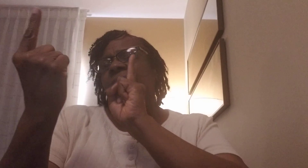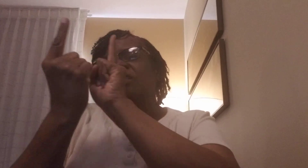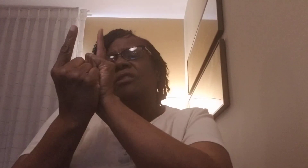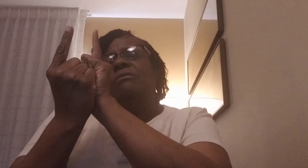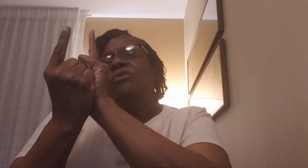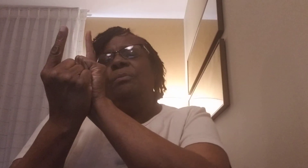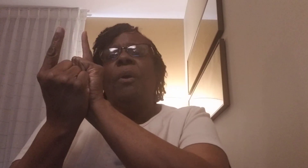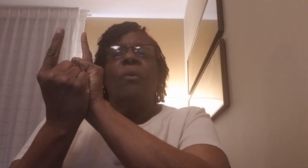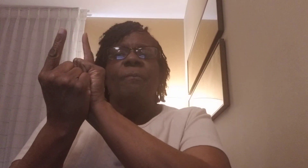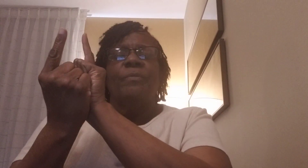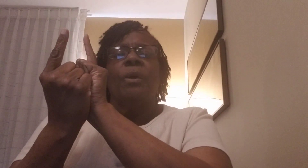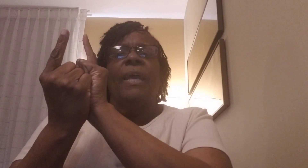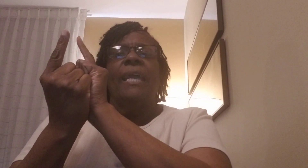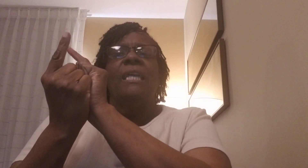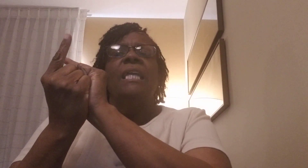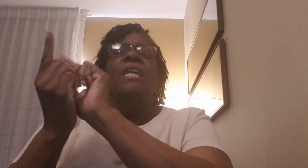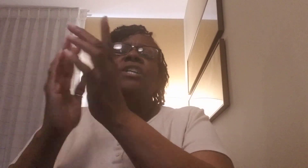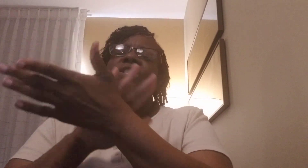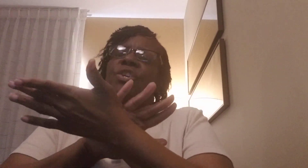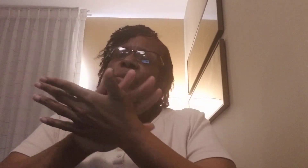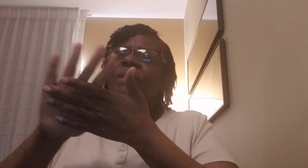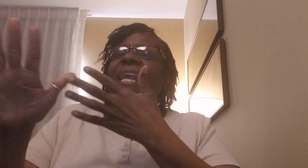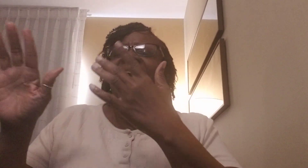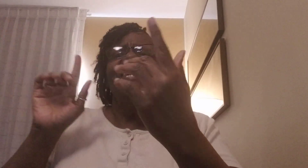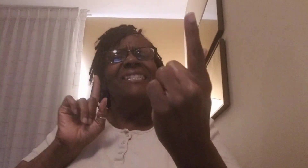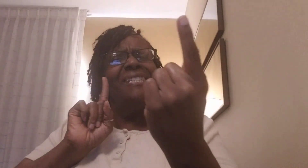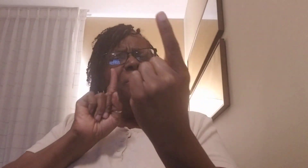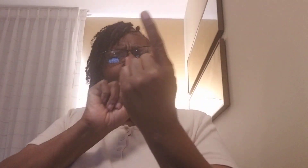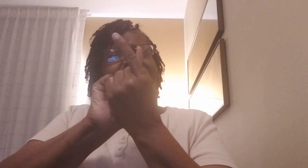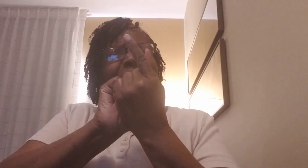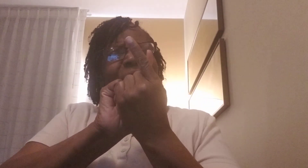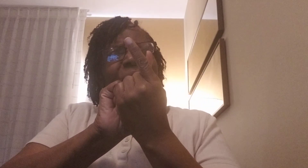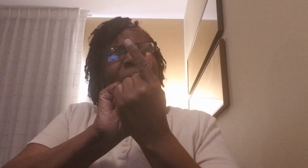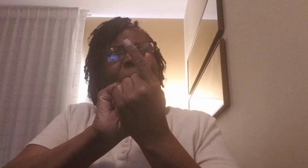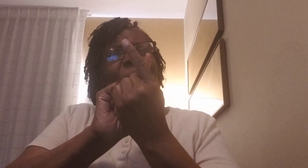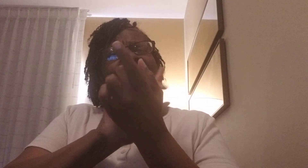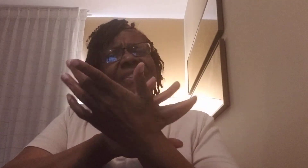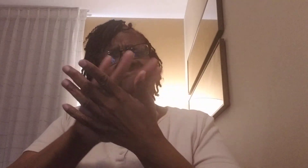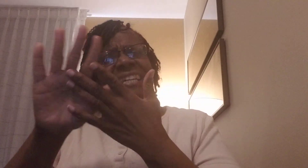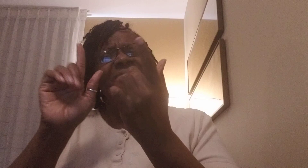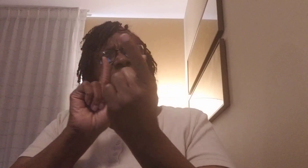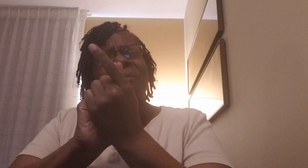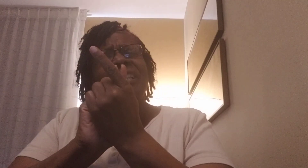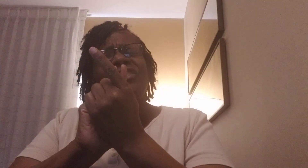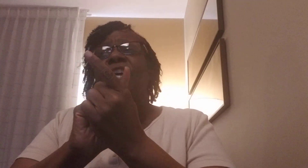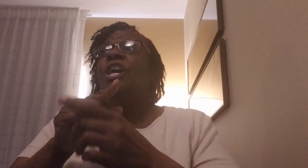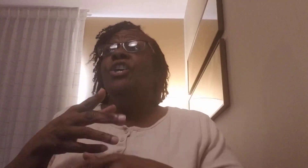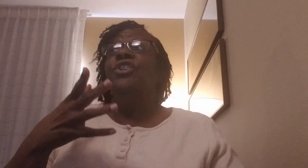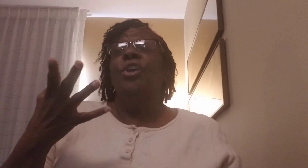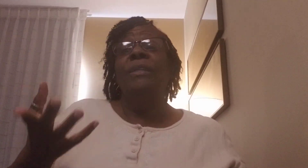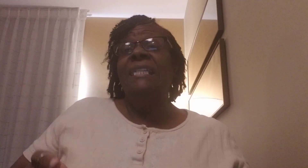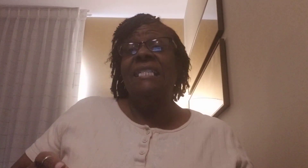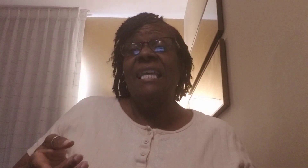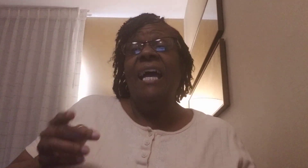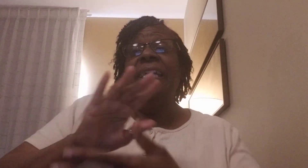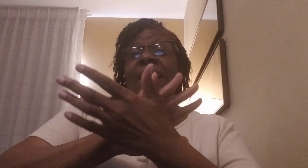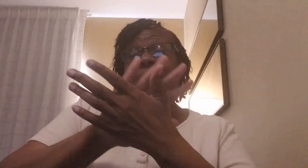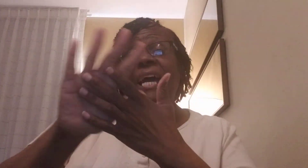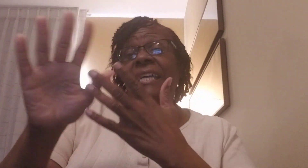to do both. Okay. So nice to meet you. Nice to meet you. You don't need to sign nice